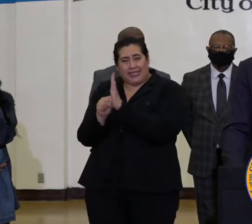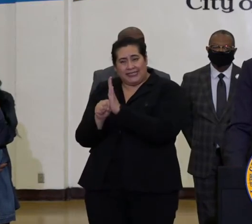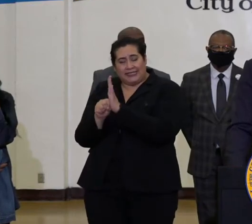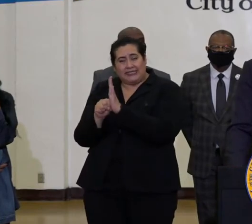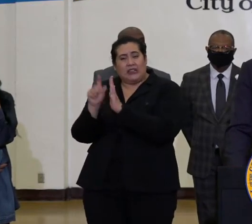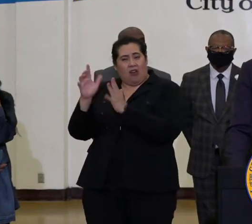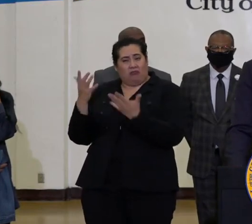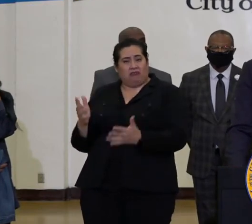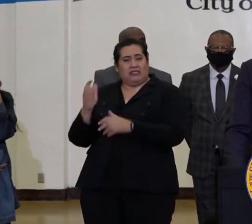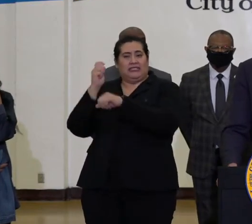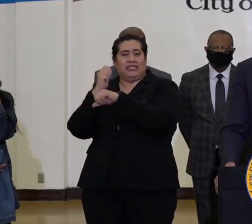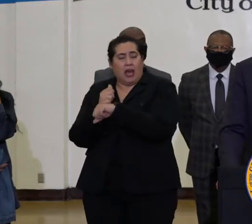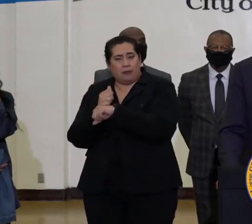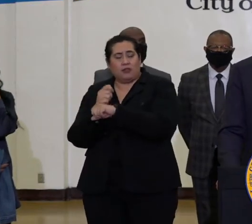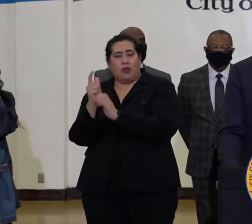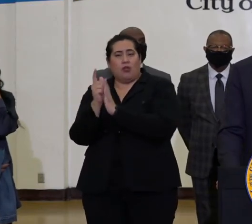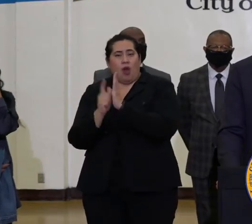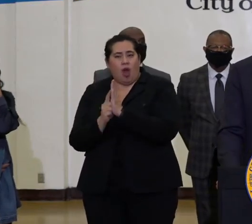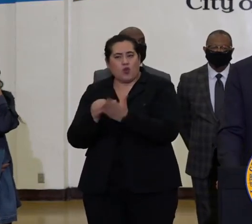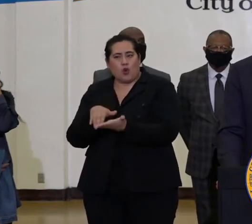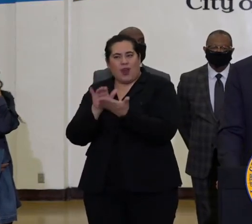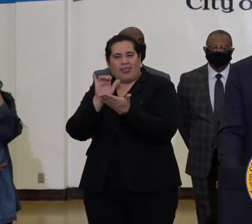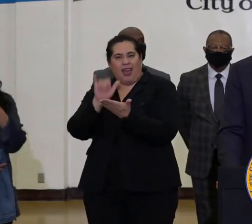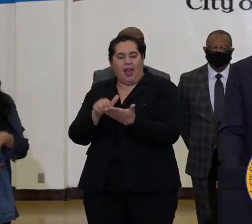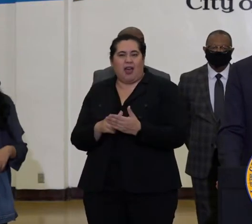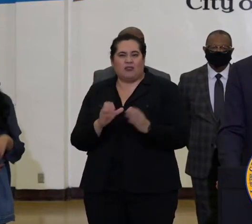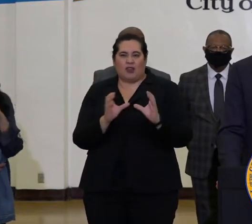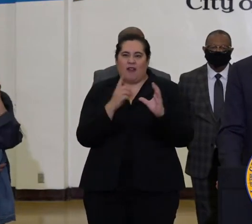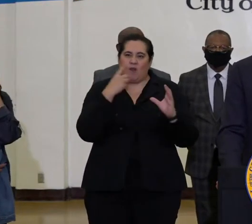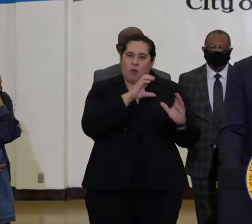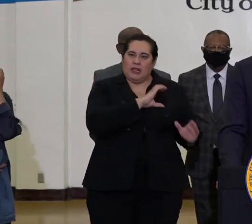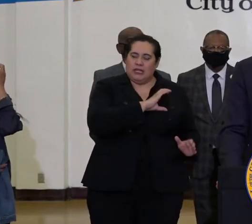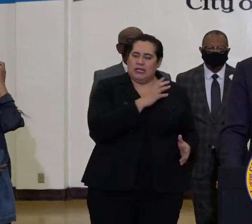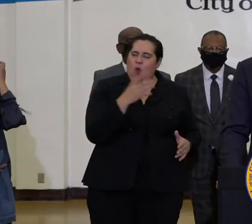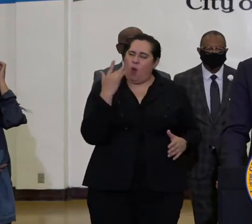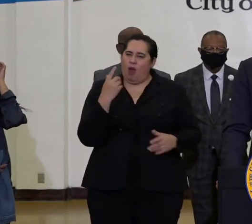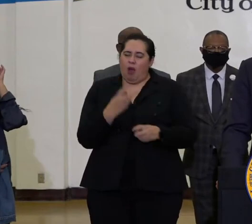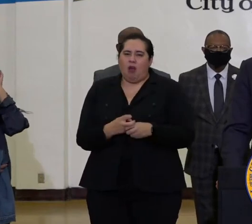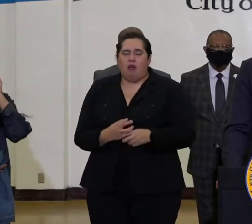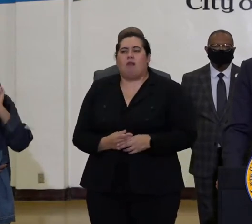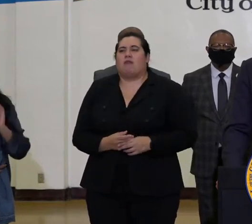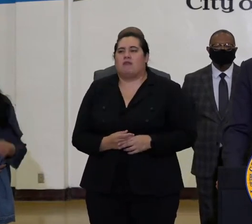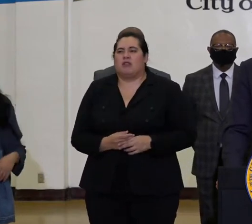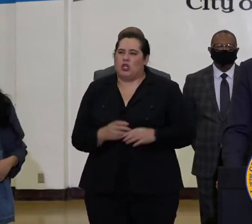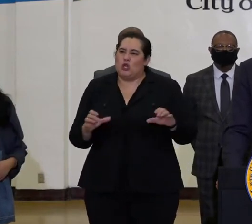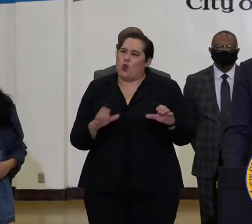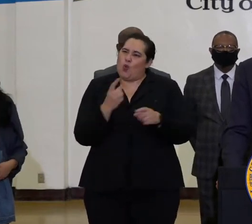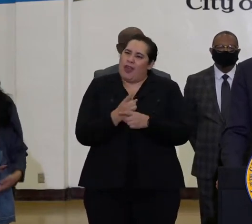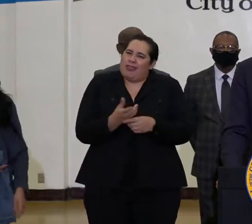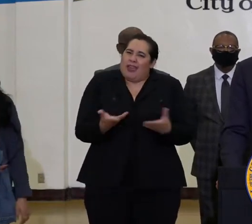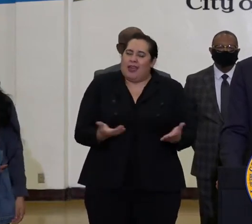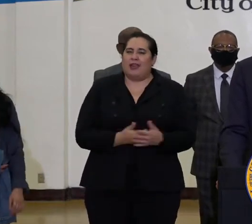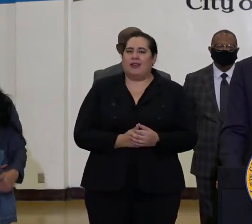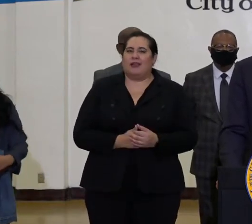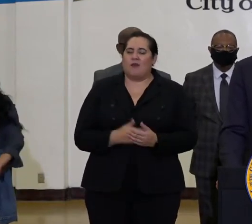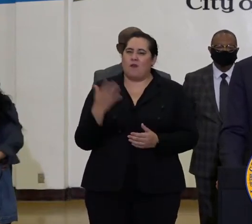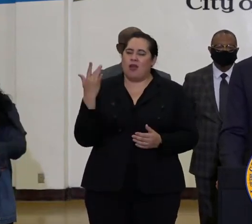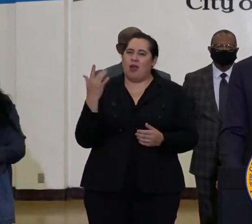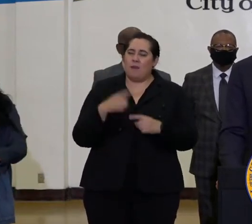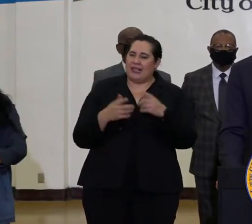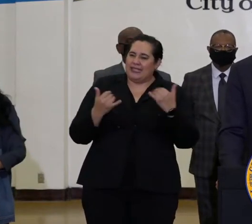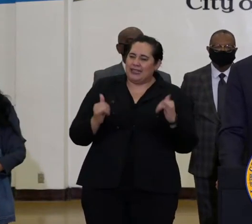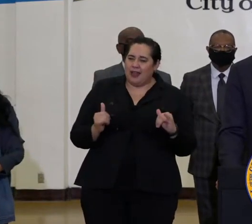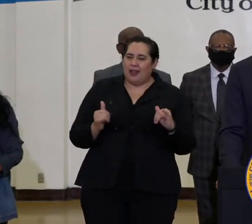that have established foundational laws to address that issue. Why is it so hard to do the right thing? And